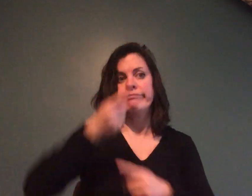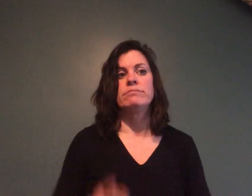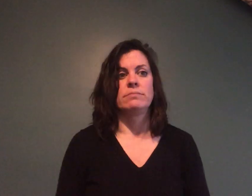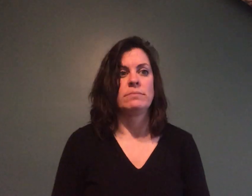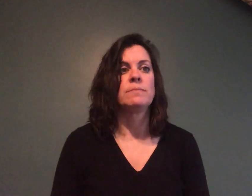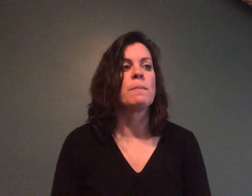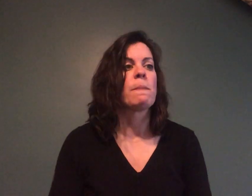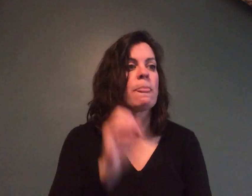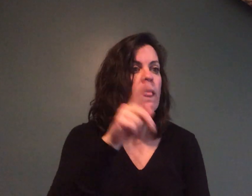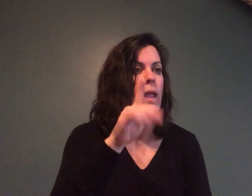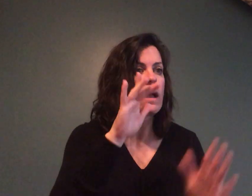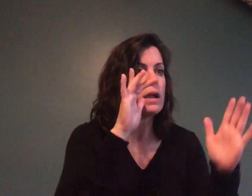right. So